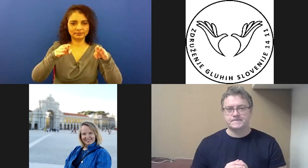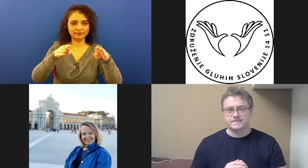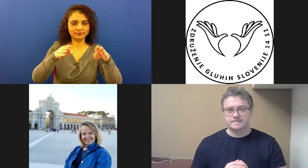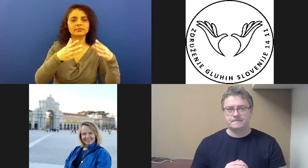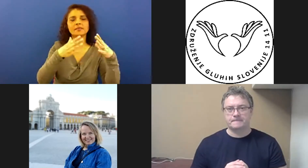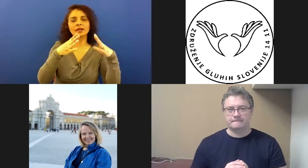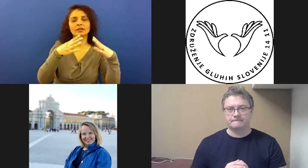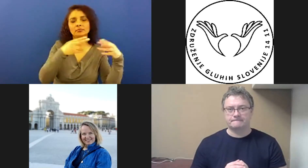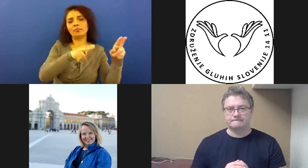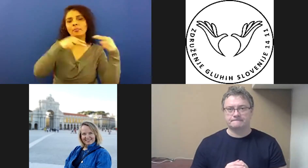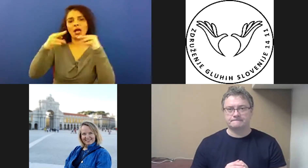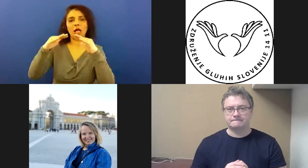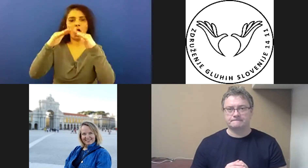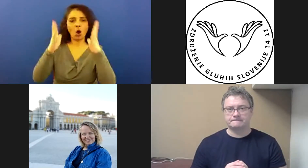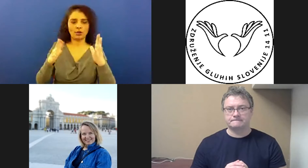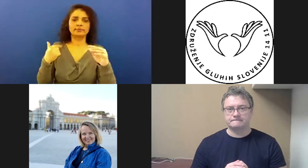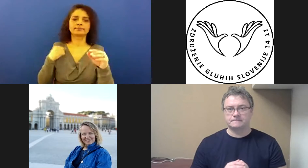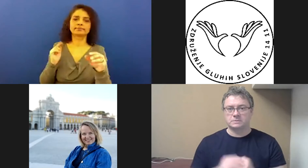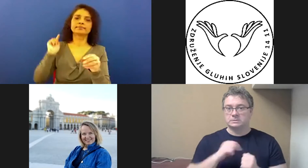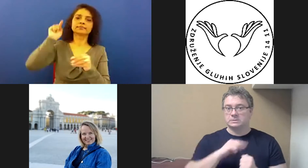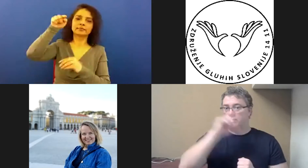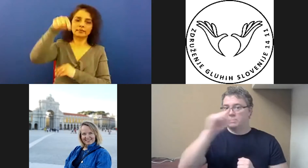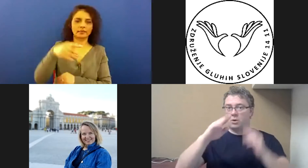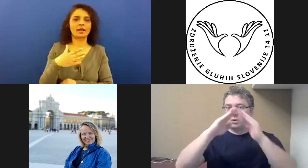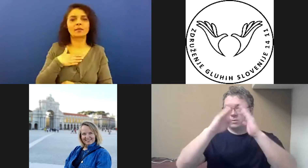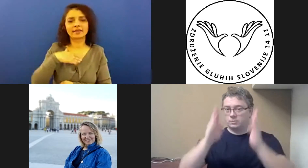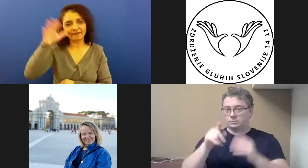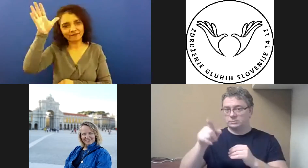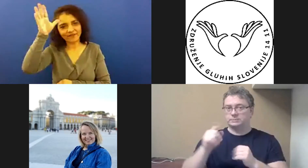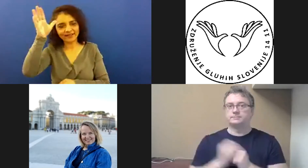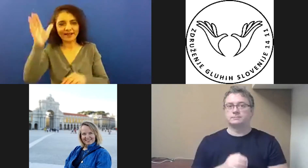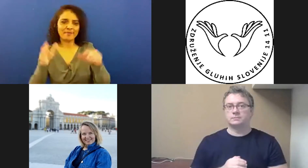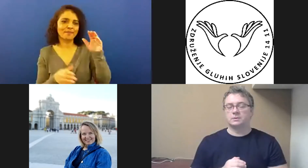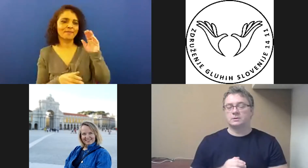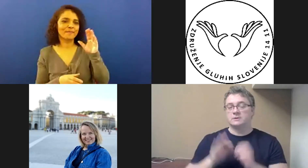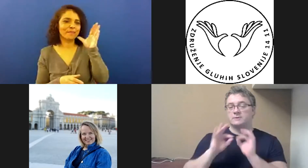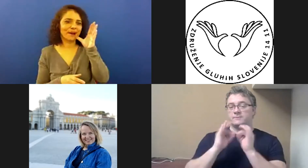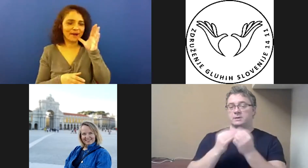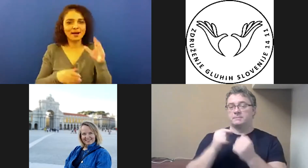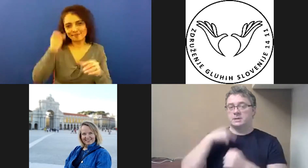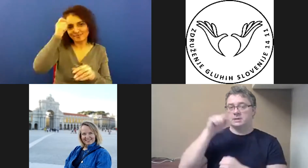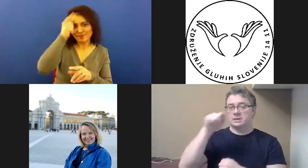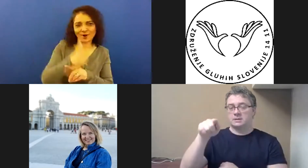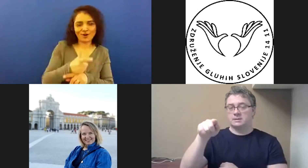I remember the day, it was the 12th of December. I went back to my parents' house,